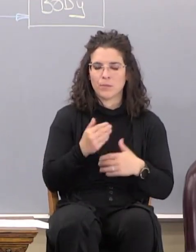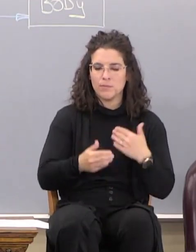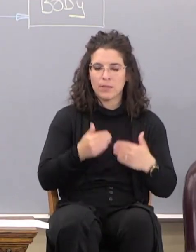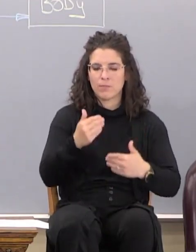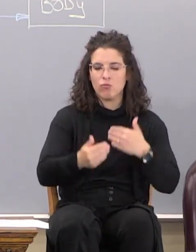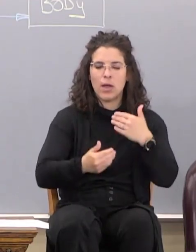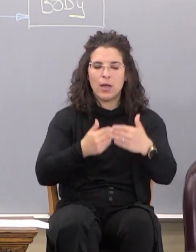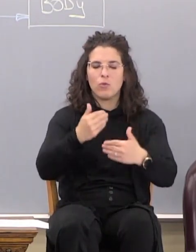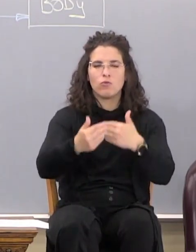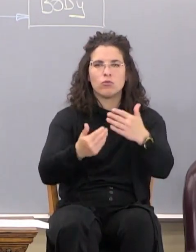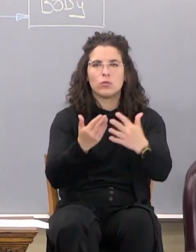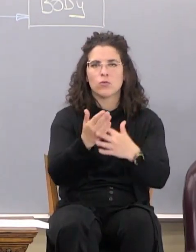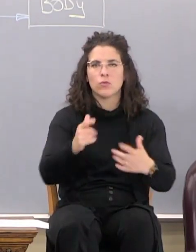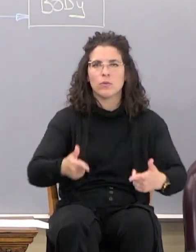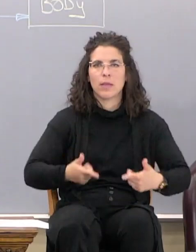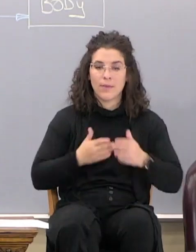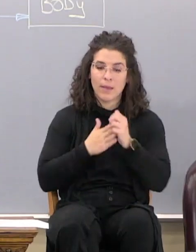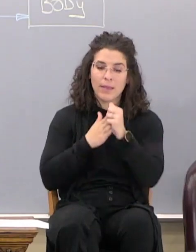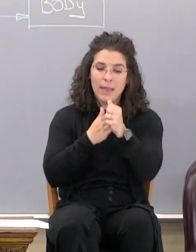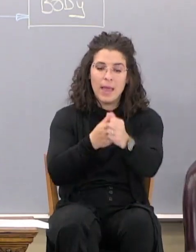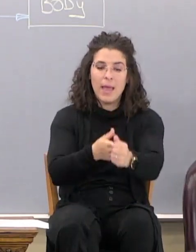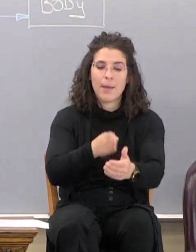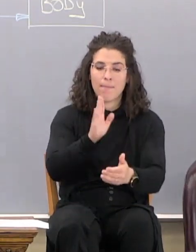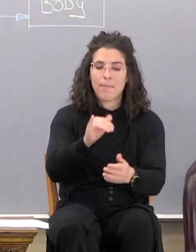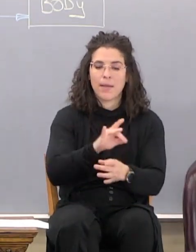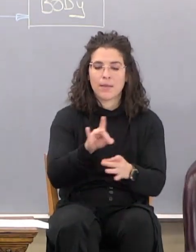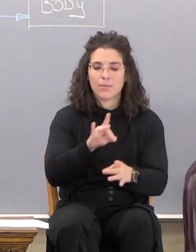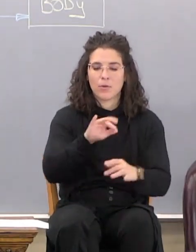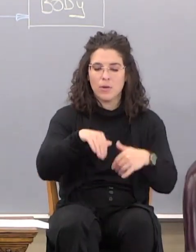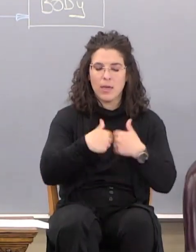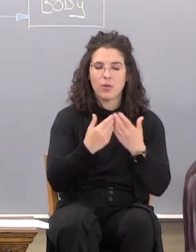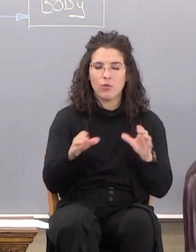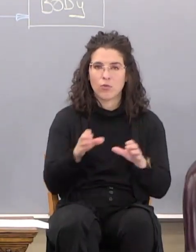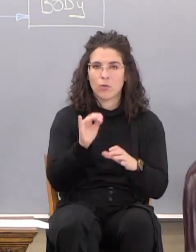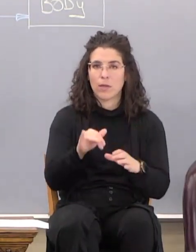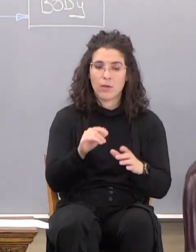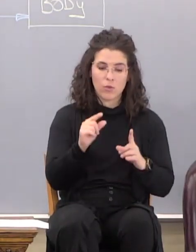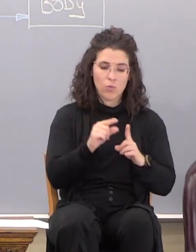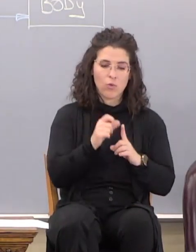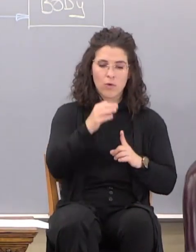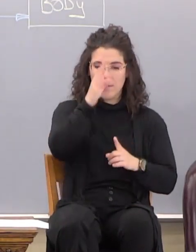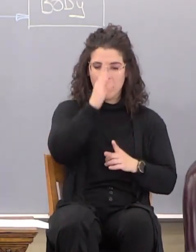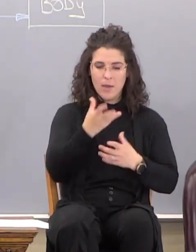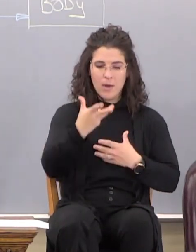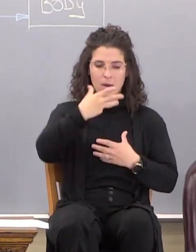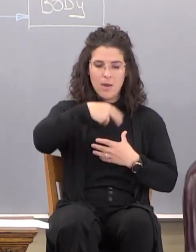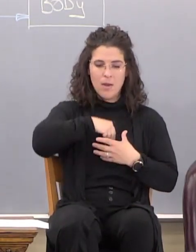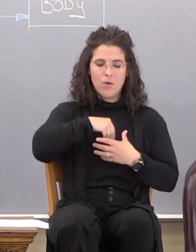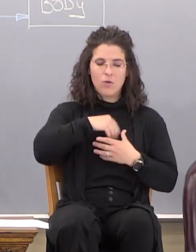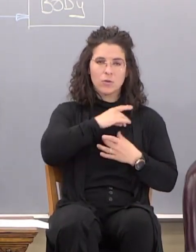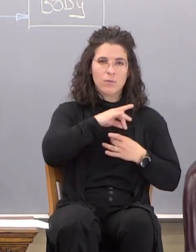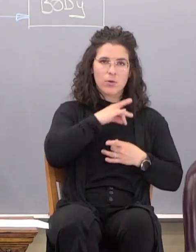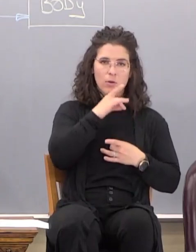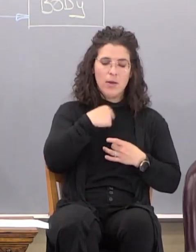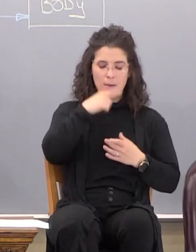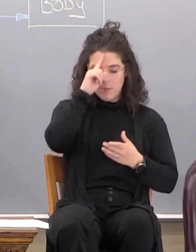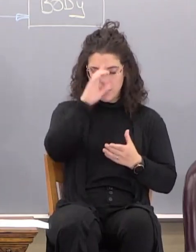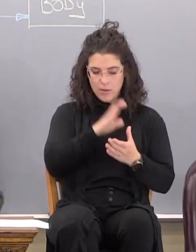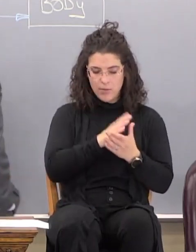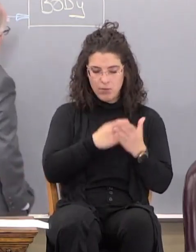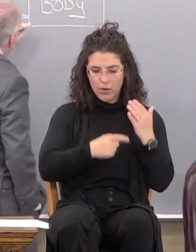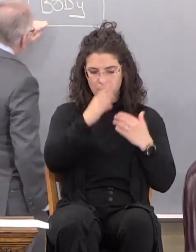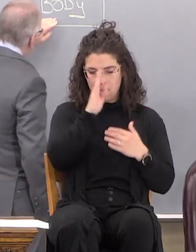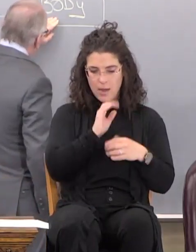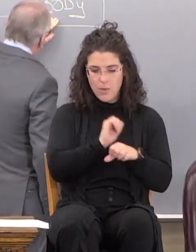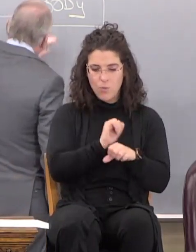life, led by the Spirit. How you do that? Here's the Word of God, comes in here. I believe what God's Word says, and it